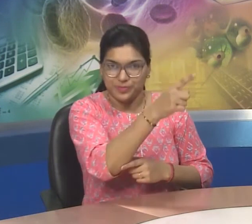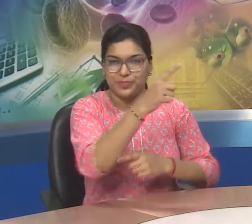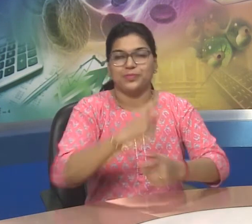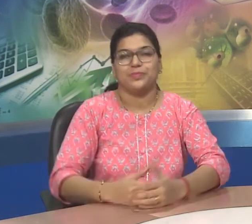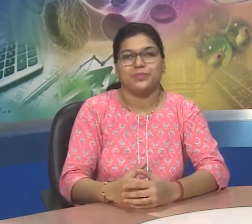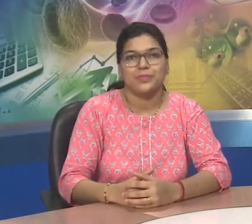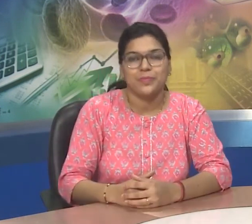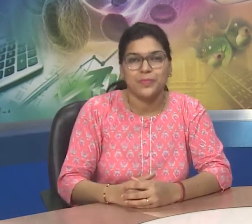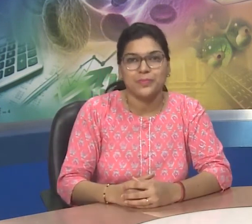different